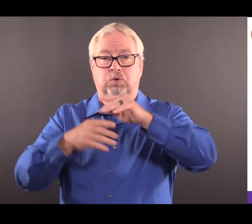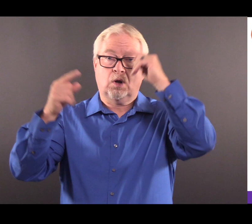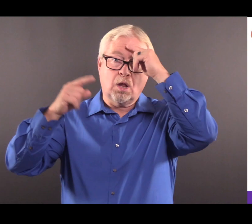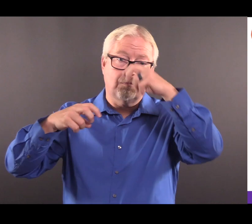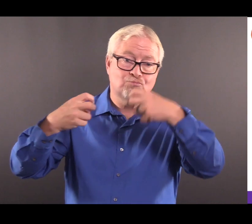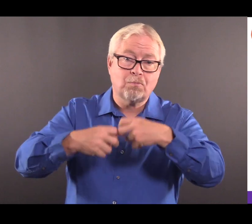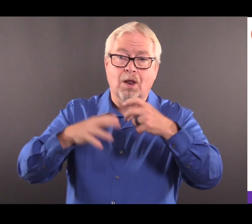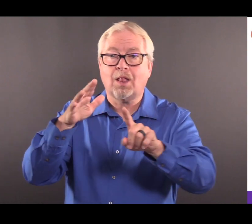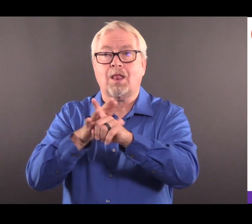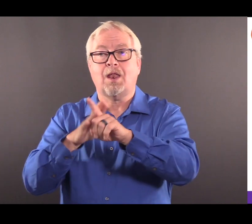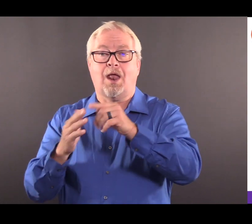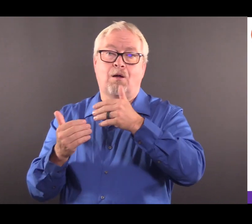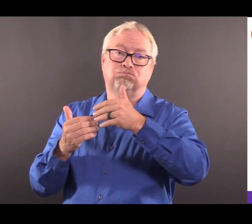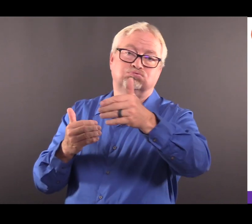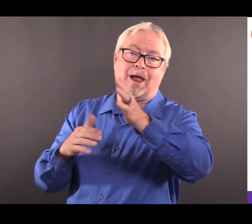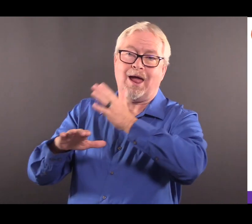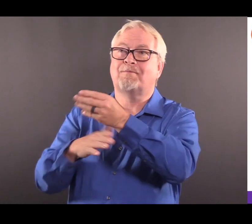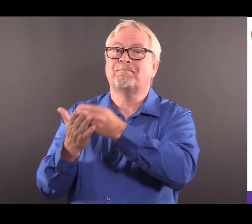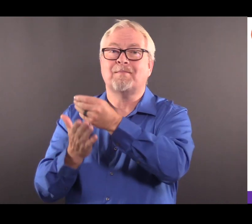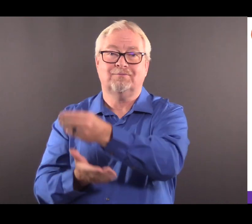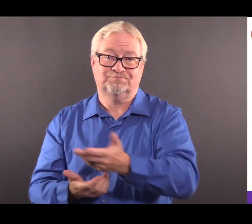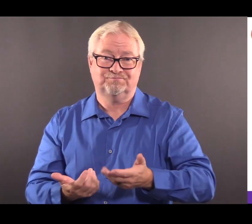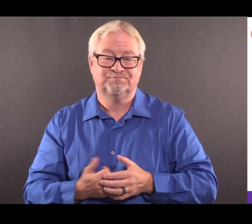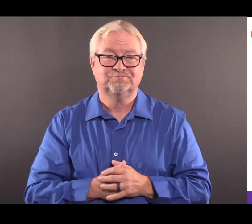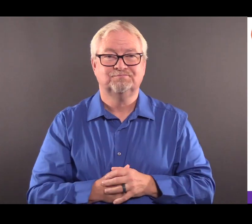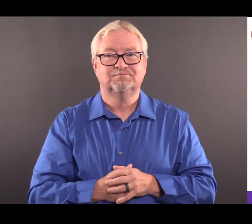if issues arise post-purchase.